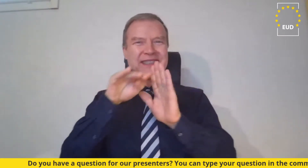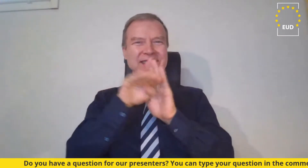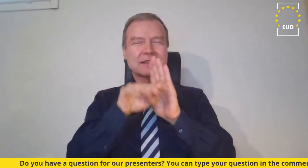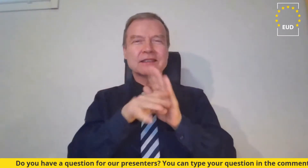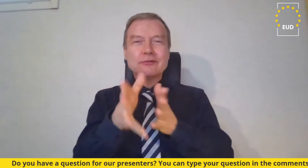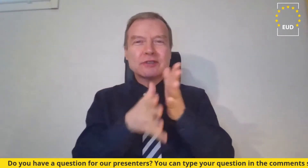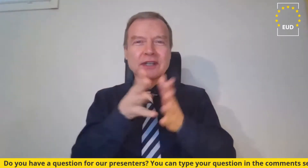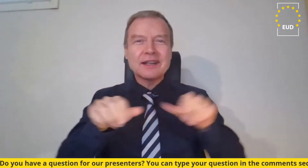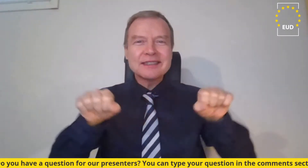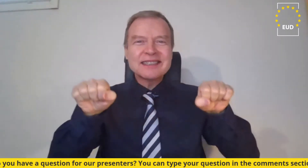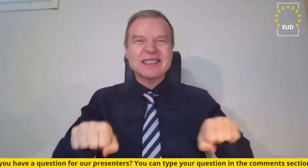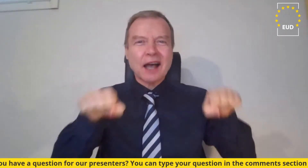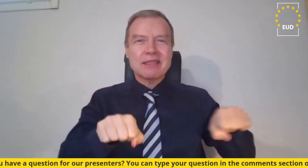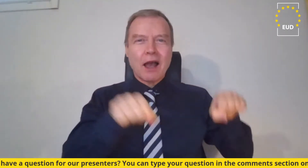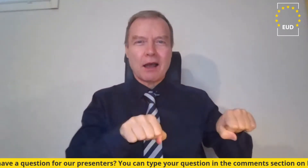size of the interpreter on screen,